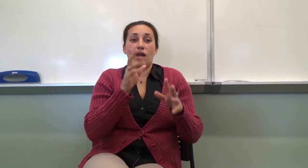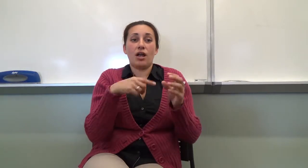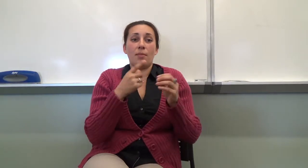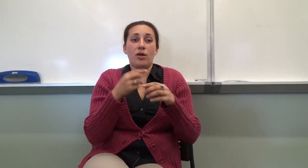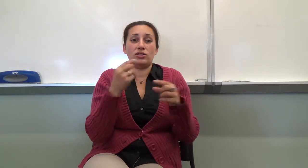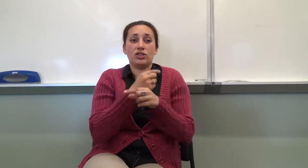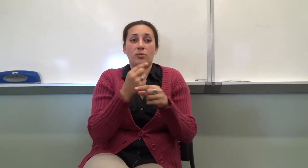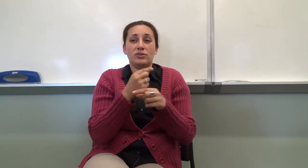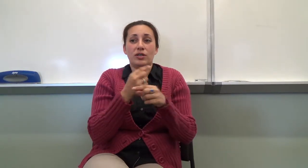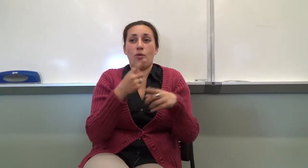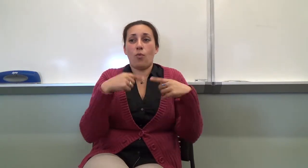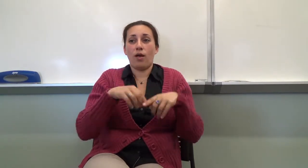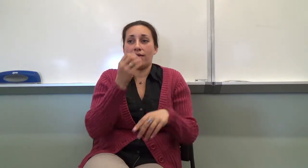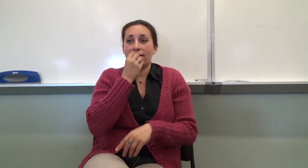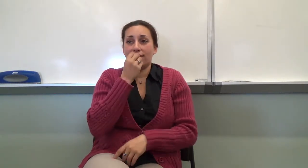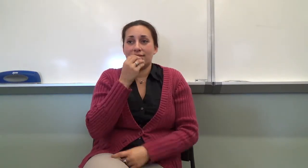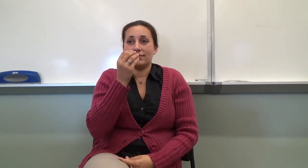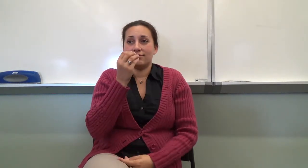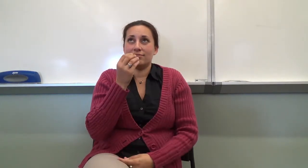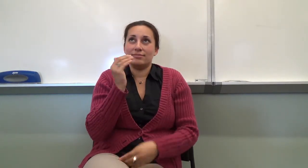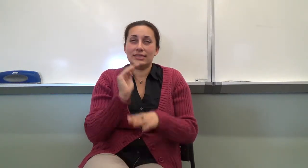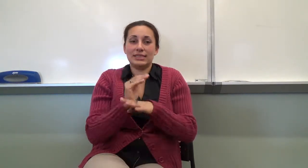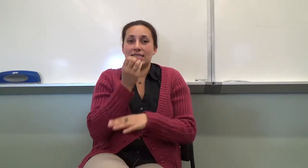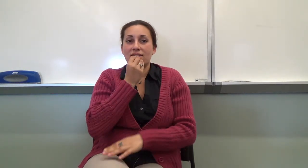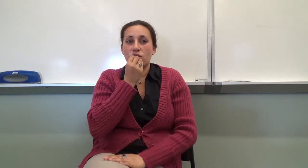that add to 90 degrees